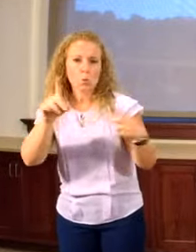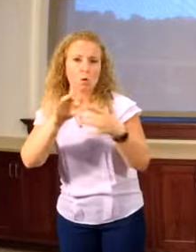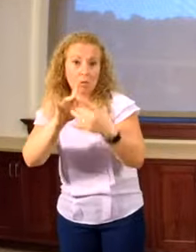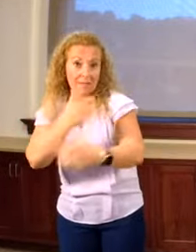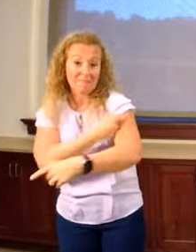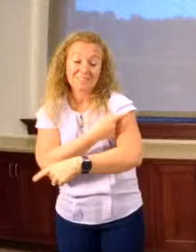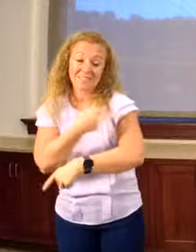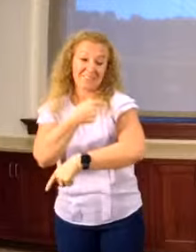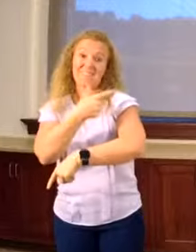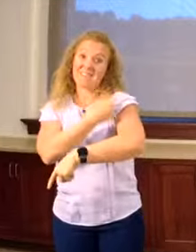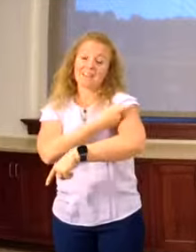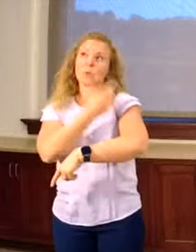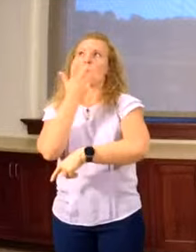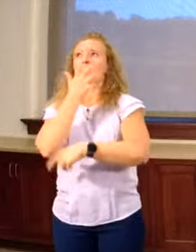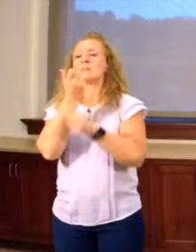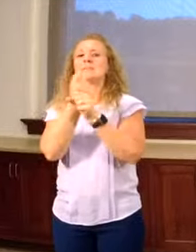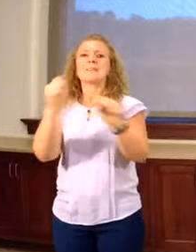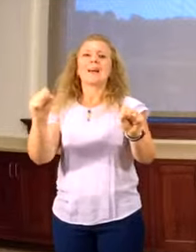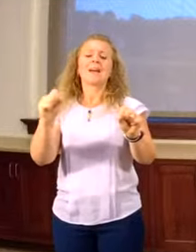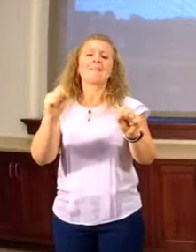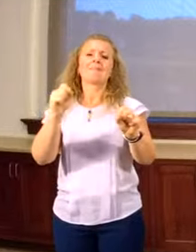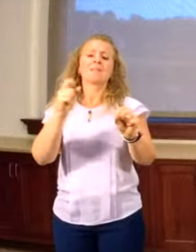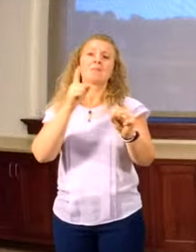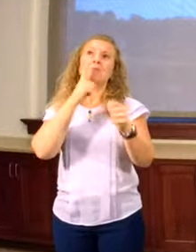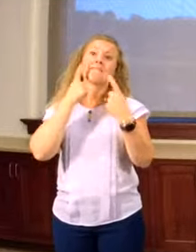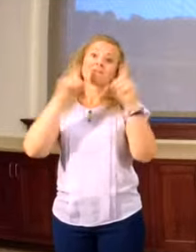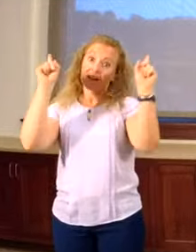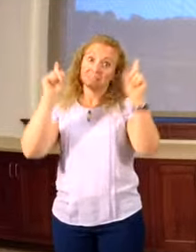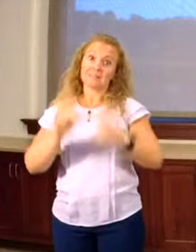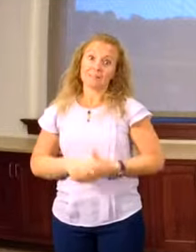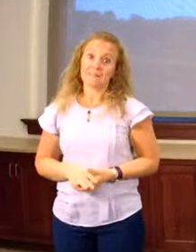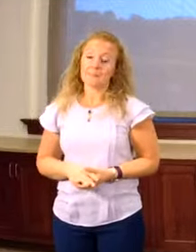are incredibly safe and remarkably effective.